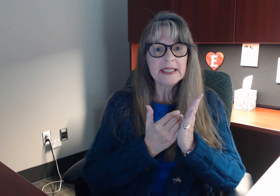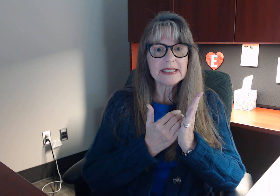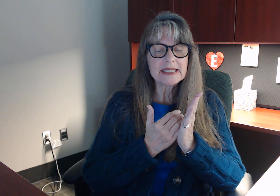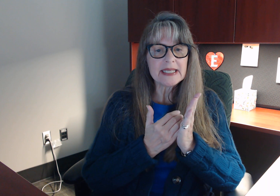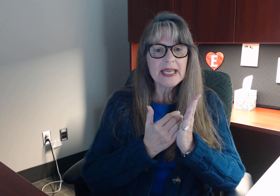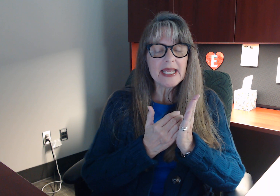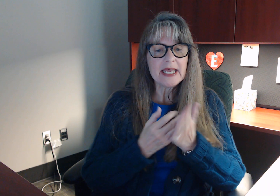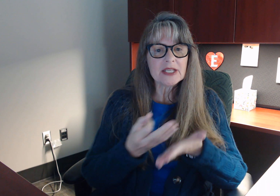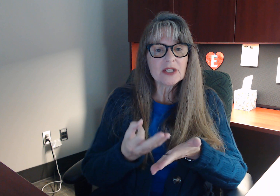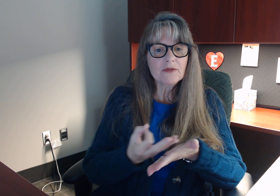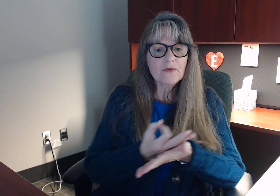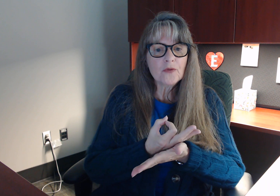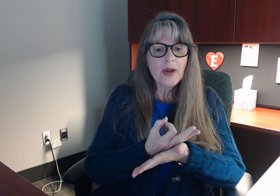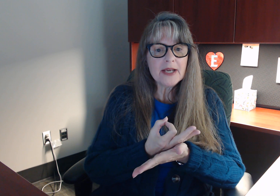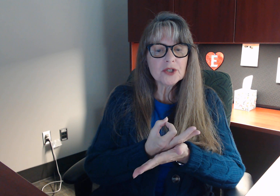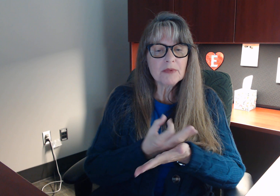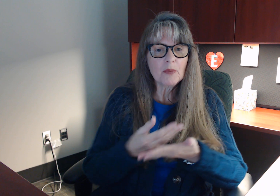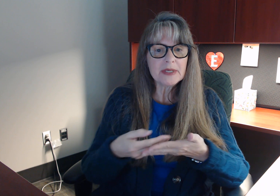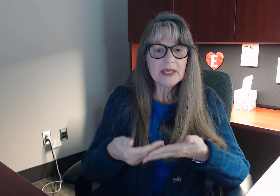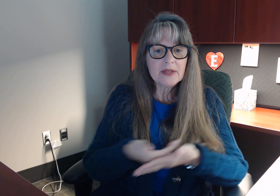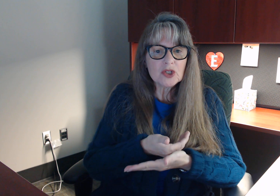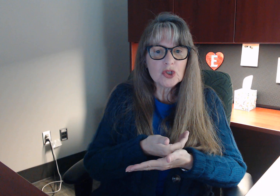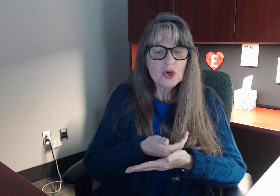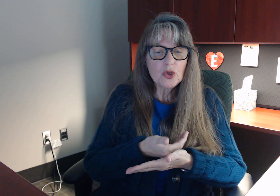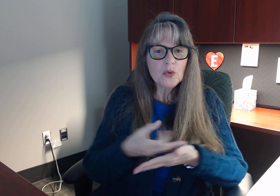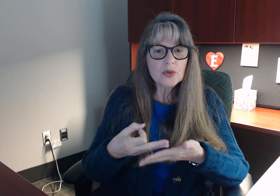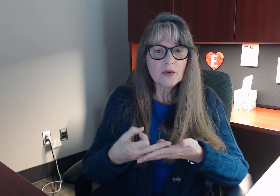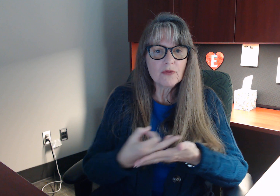list is fresh. Remember we said this is new, so